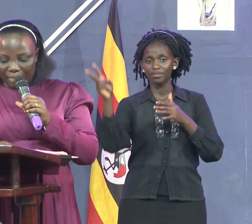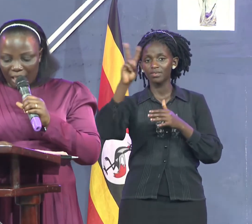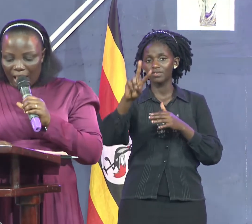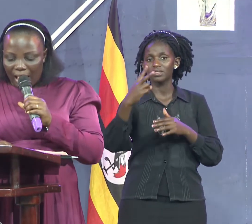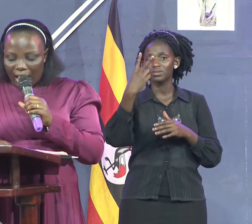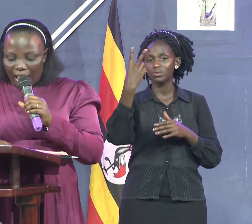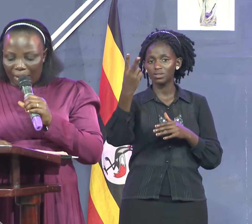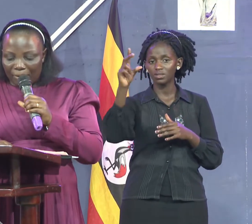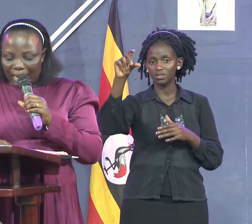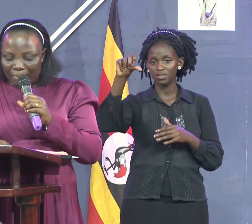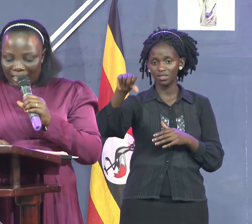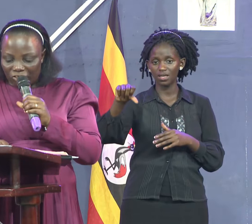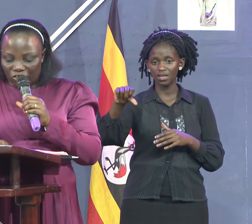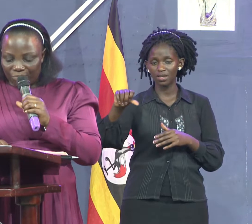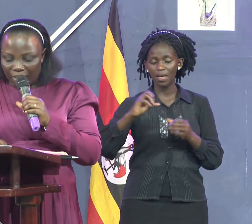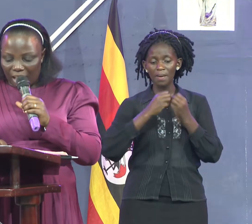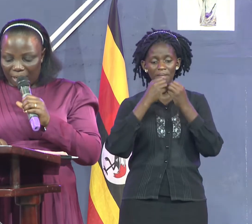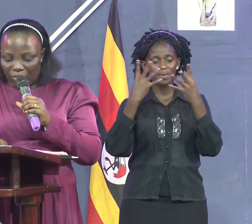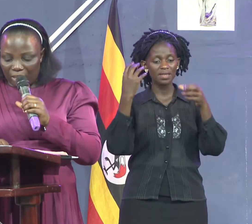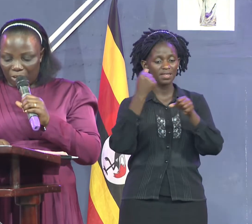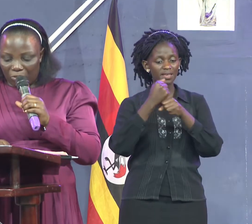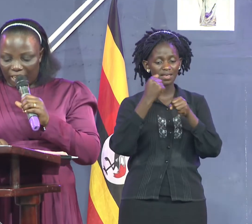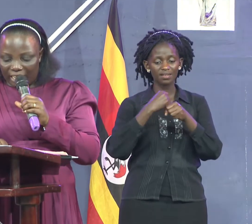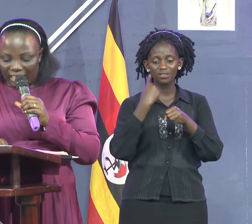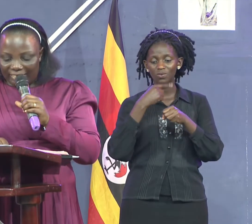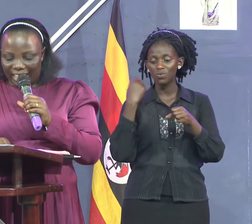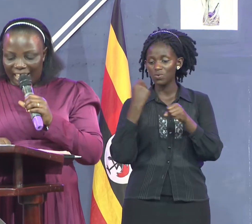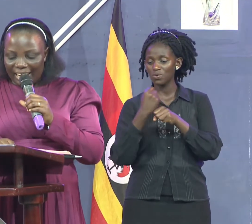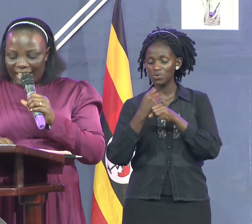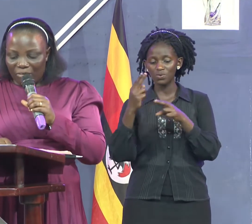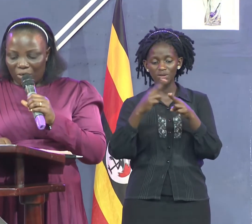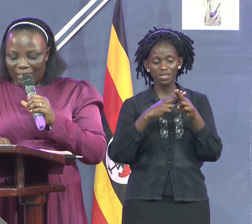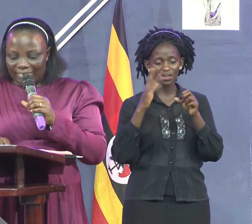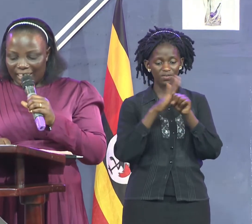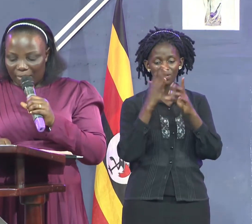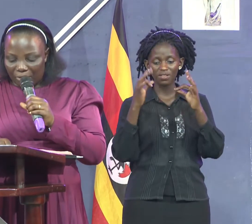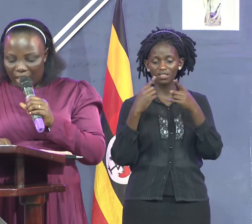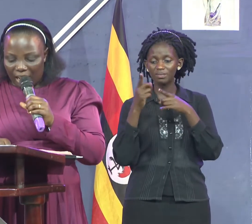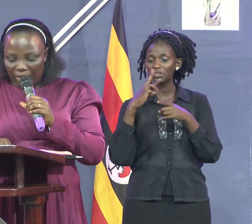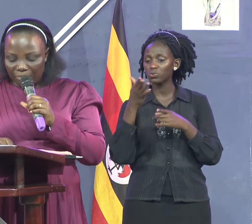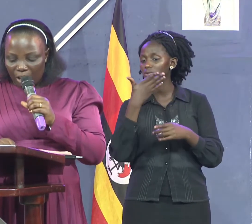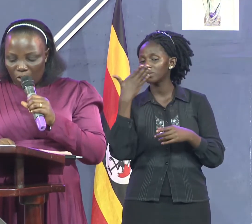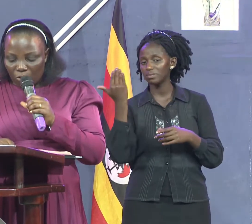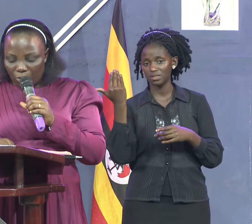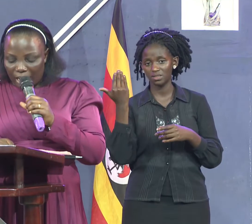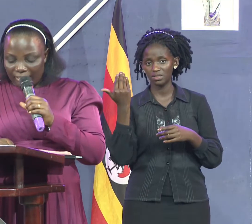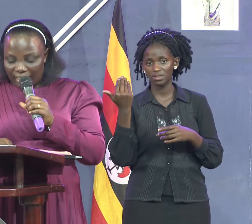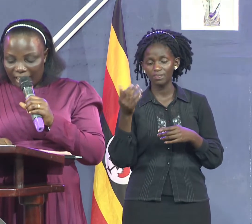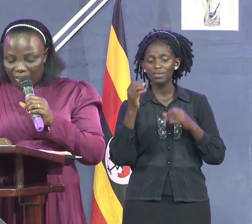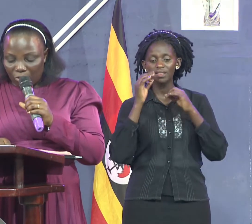29 abawala bangi abakola ebyokwegendereza naye gwe obasinga bonna